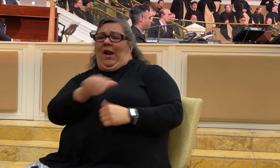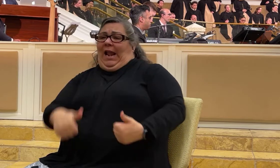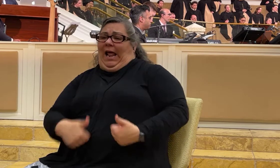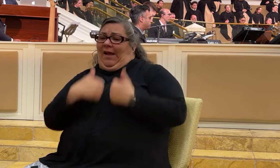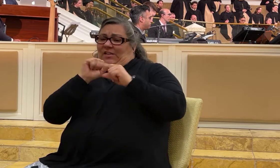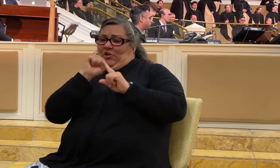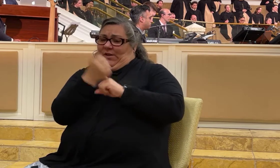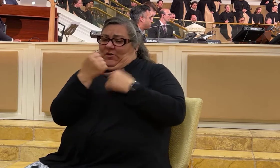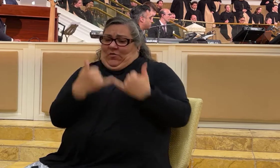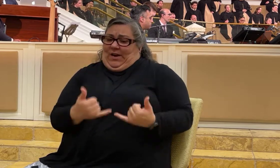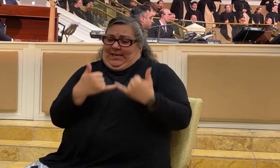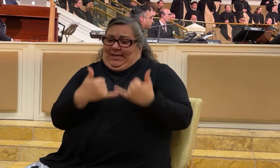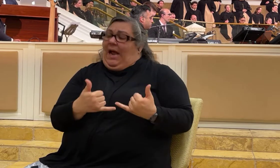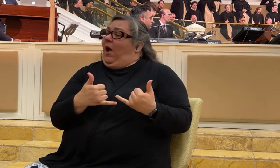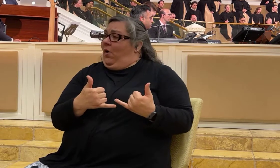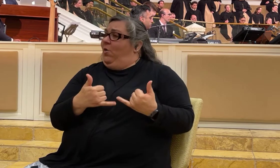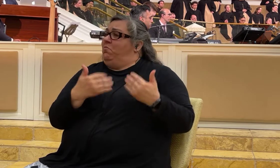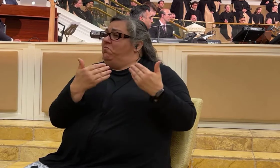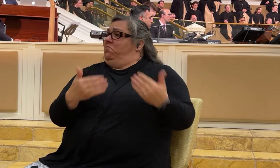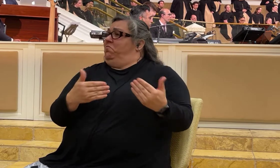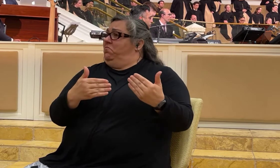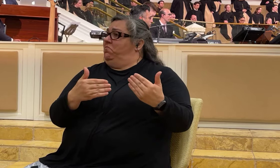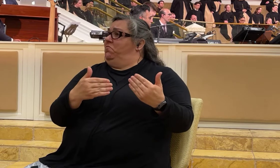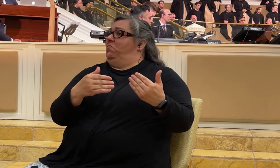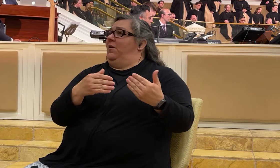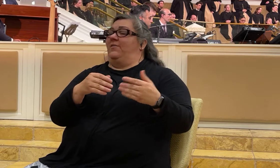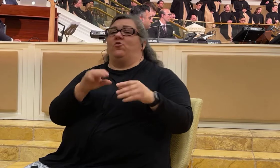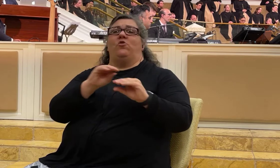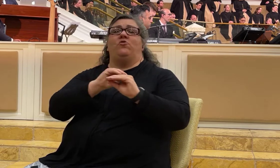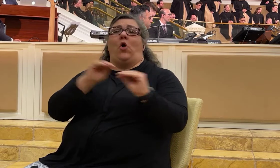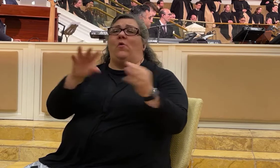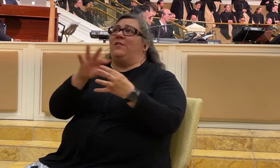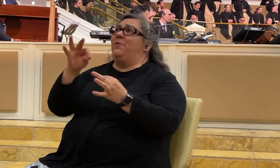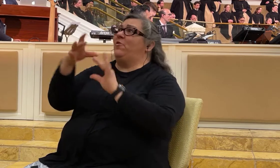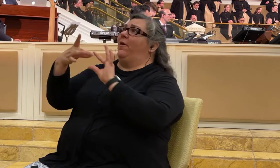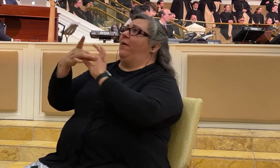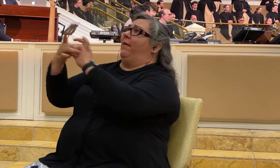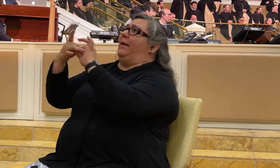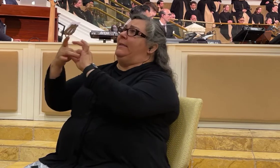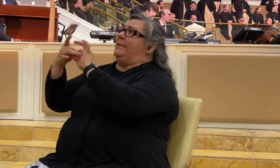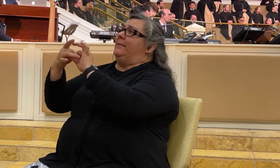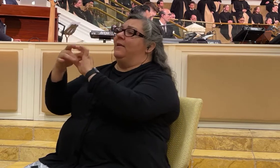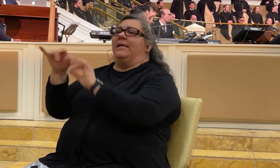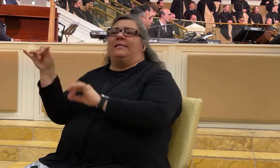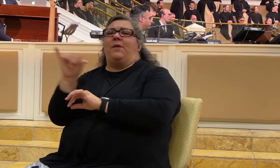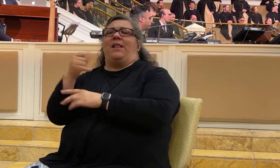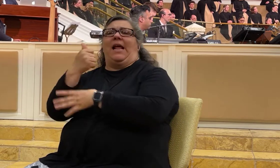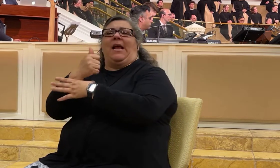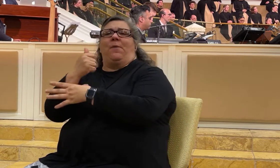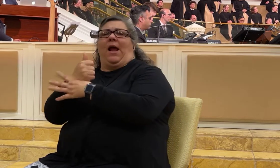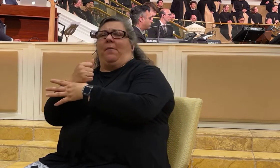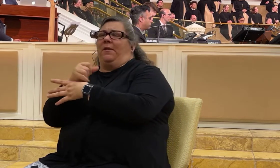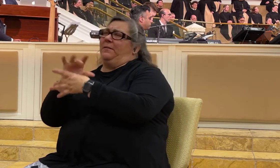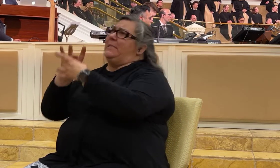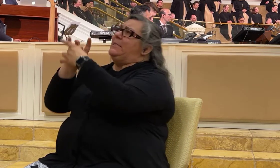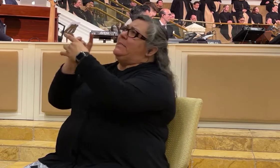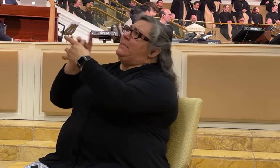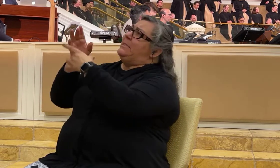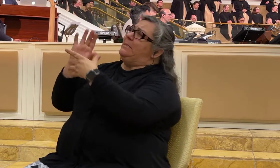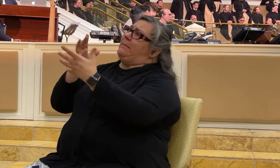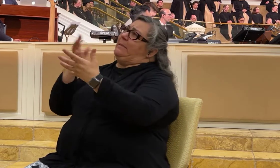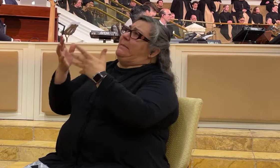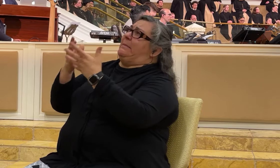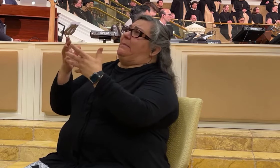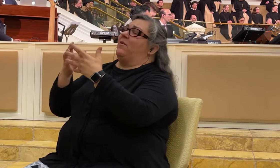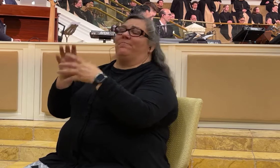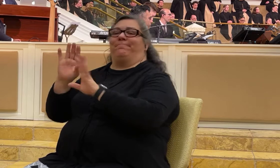circumstances. In many cases, there has no spiritual attunement, and it doesn't look like Abraham has much here either. And they have